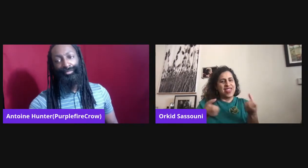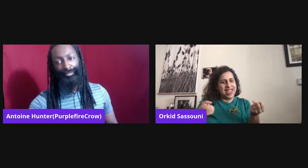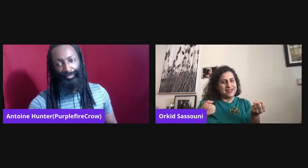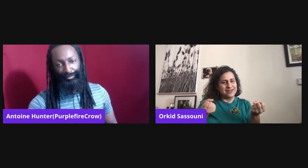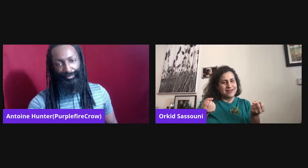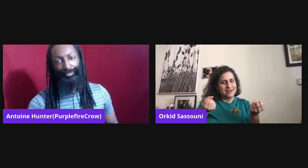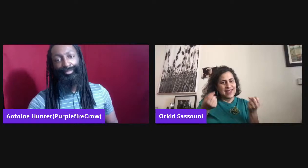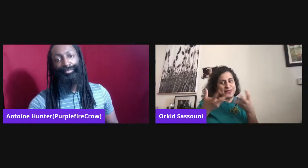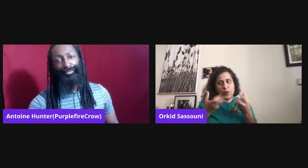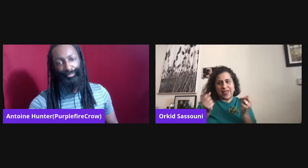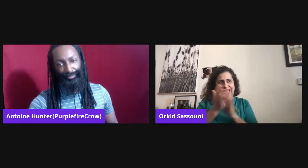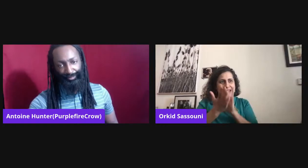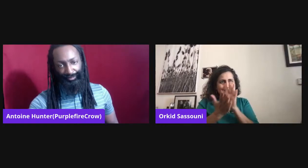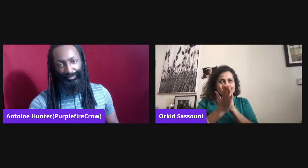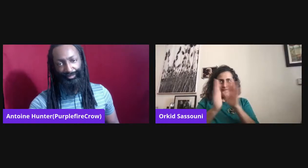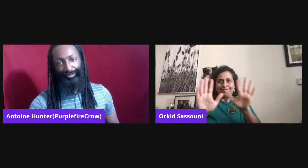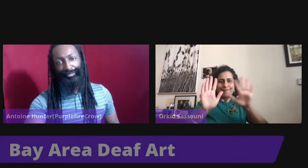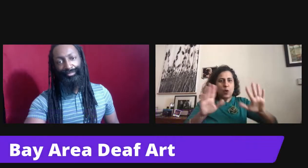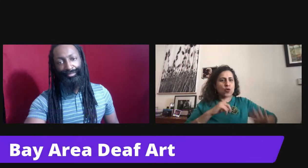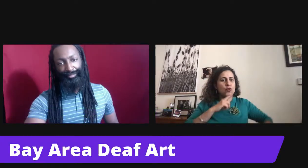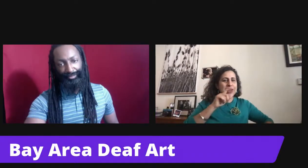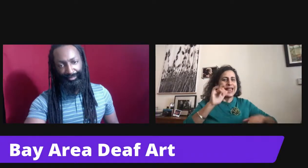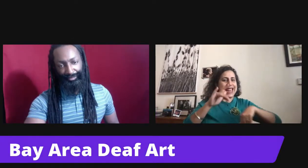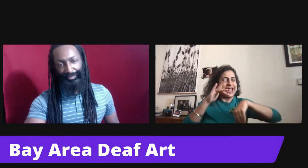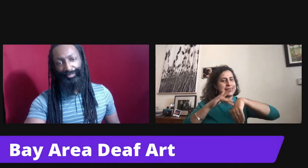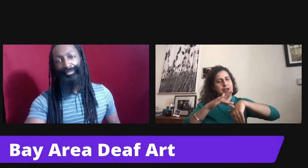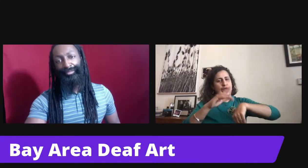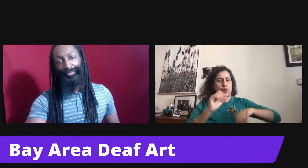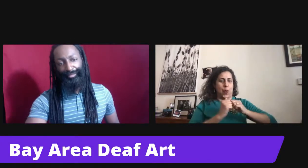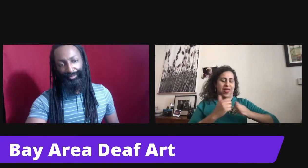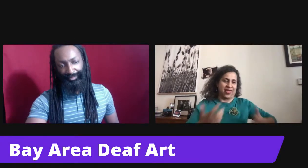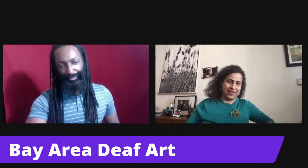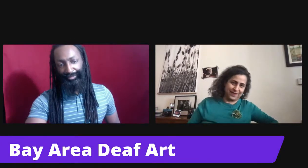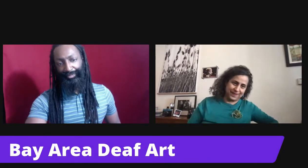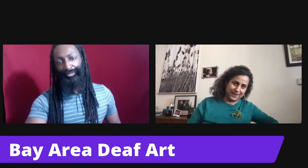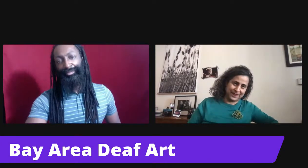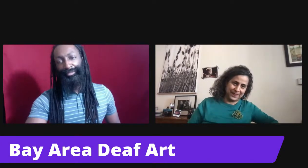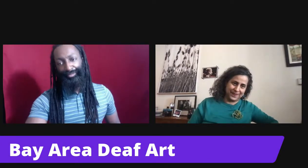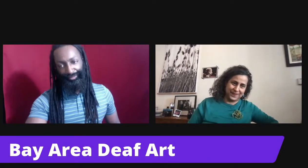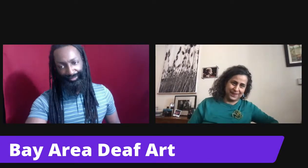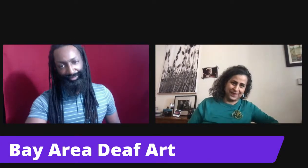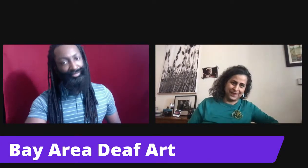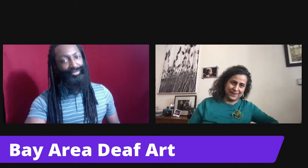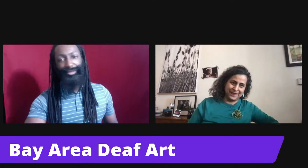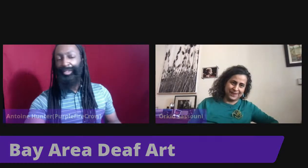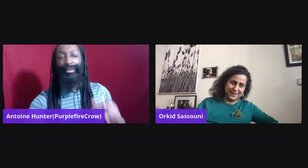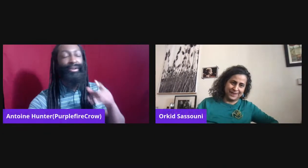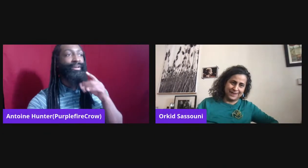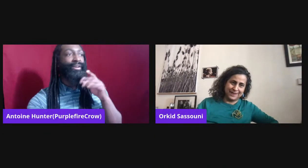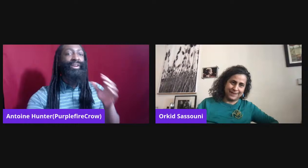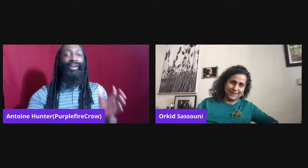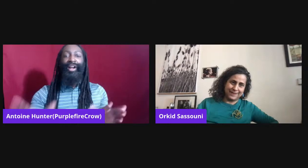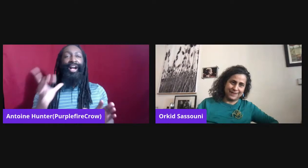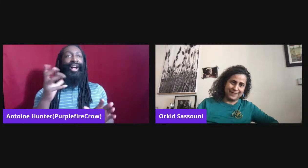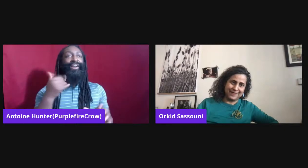And, you know, deaf, hearing, regardless, you know, it's so nice to have something that you can touch. There's that element of